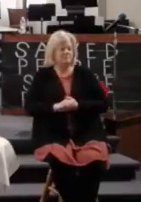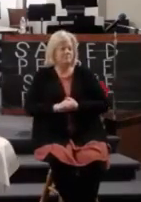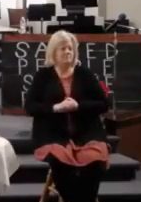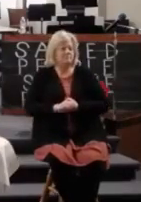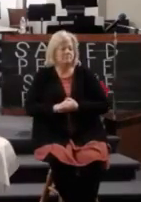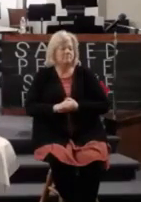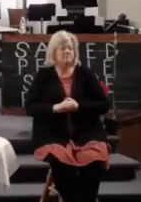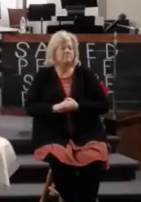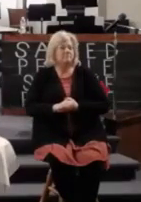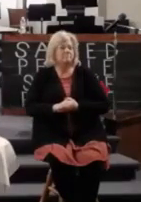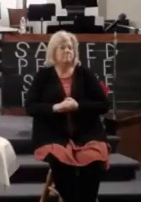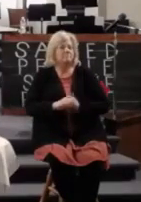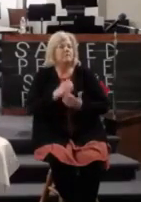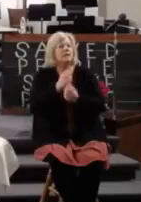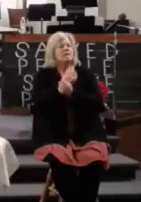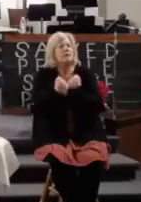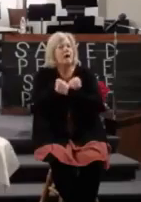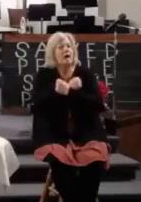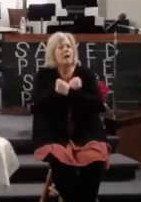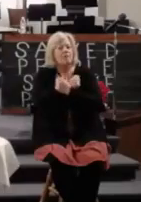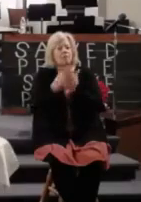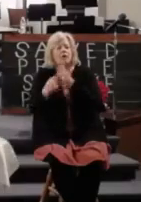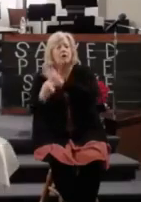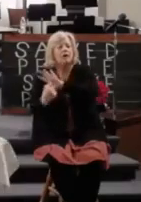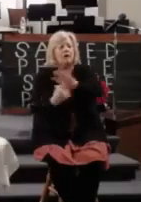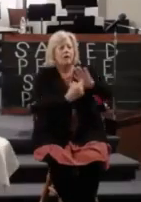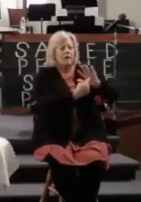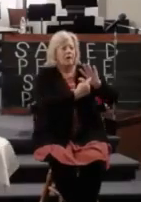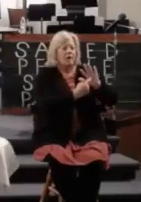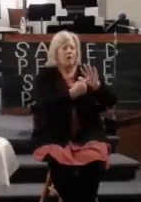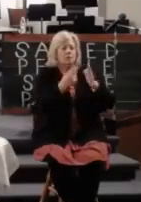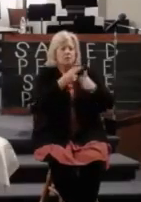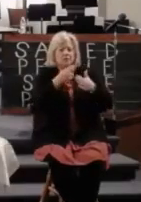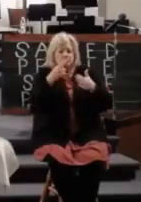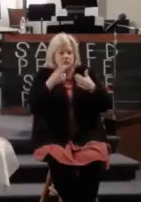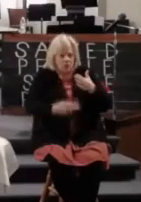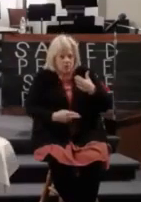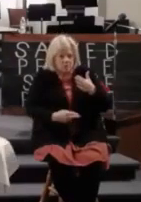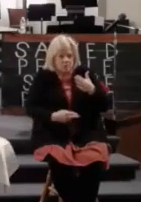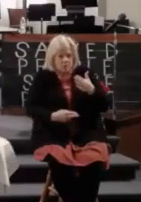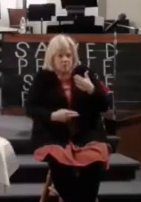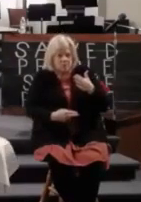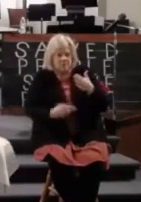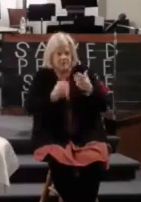Love proclaimed results in love displayed.